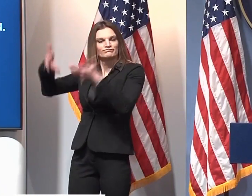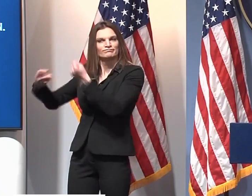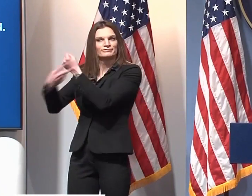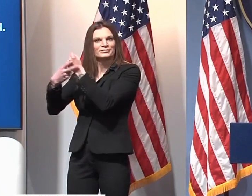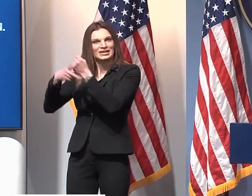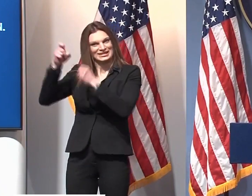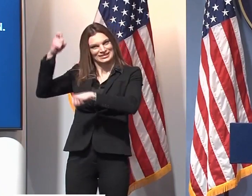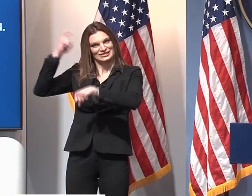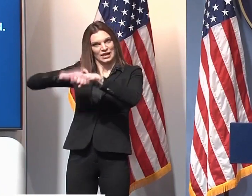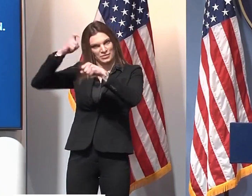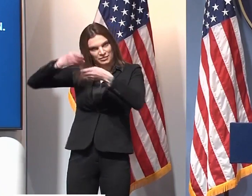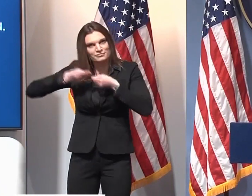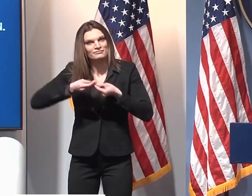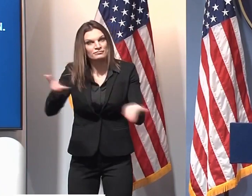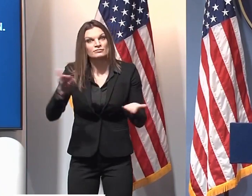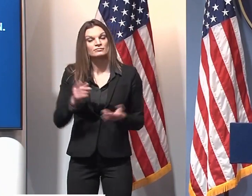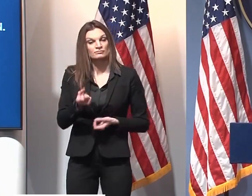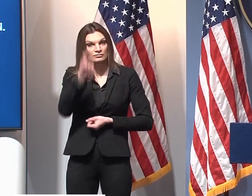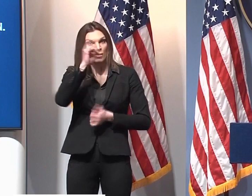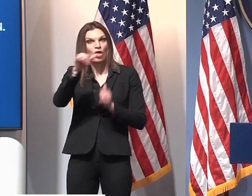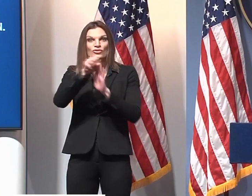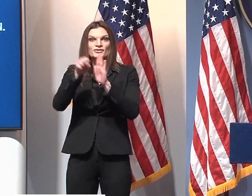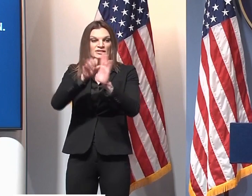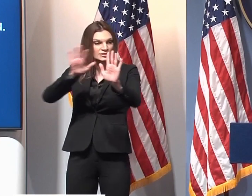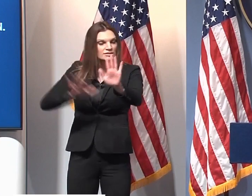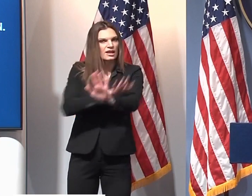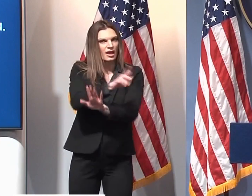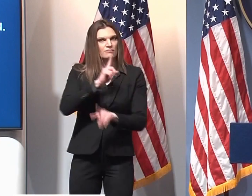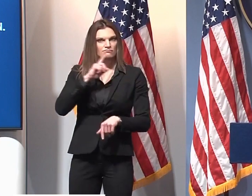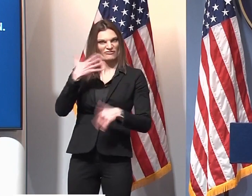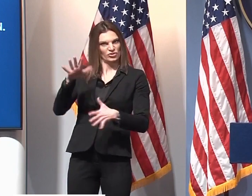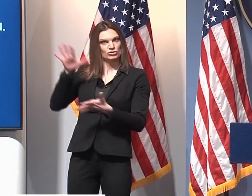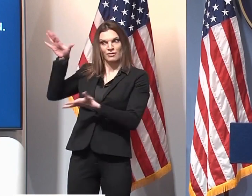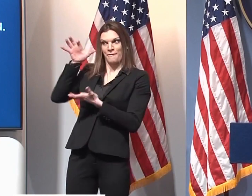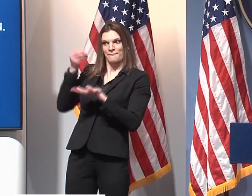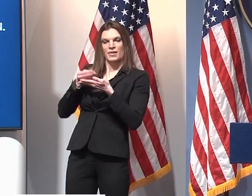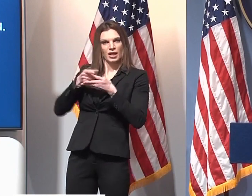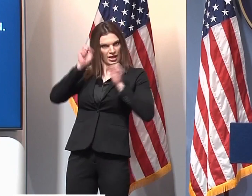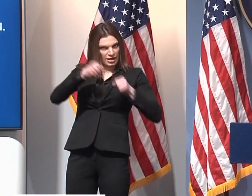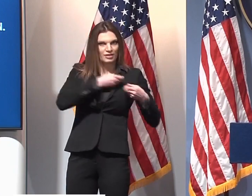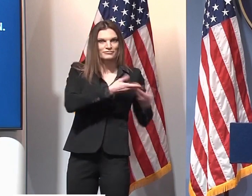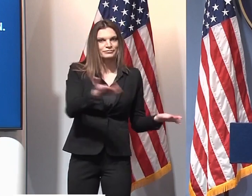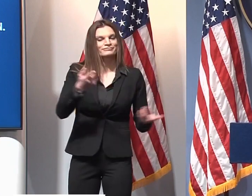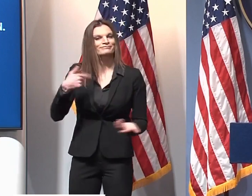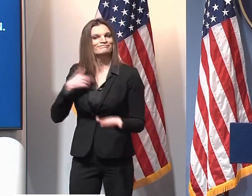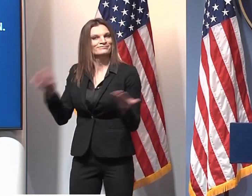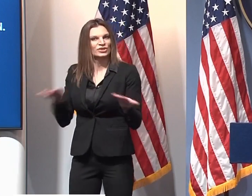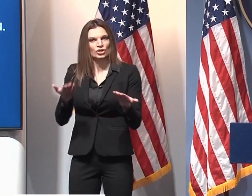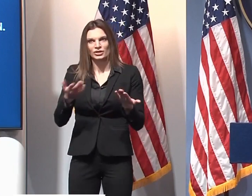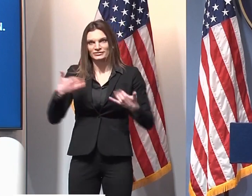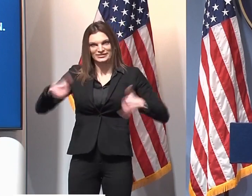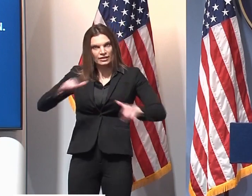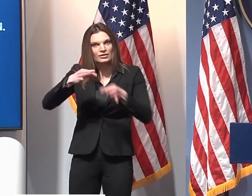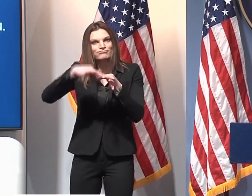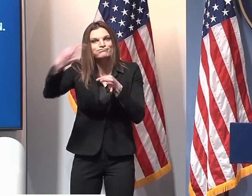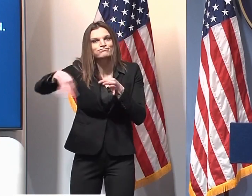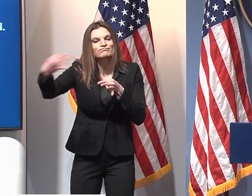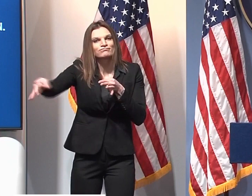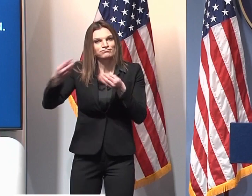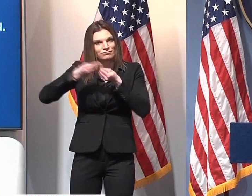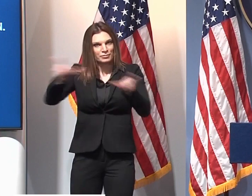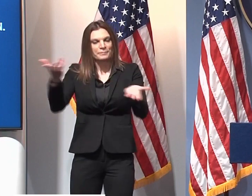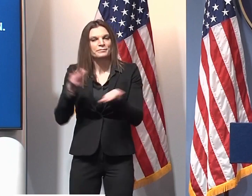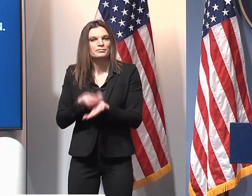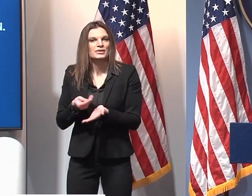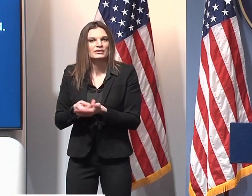Other states are deploying these resources. Michigan needs to as well. The recovery plan will help us reach our shared goals,